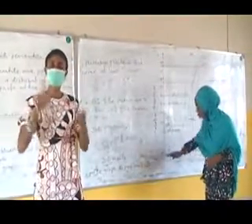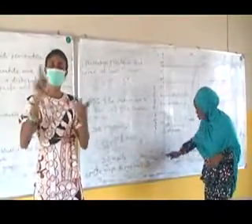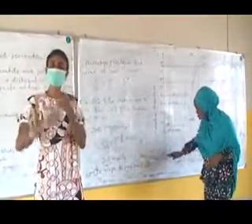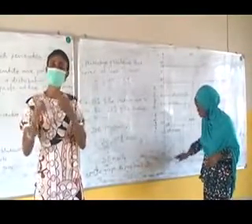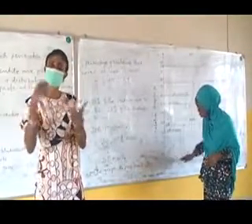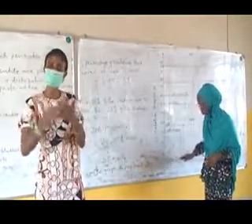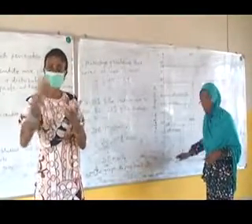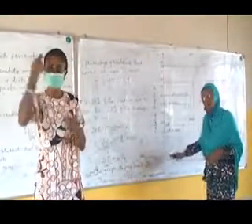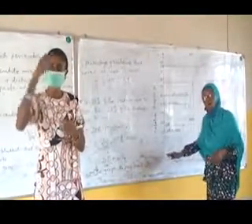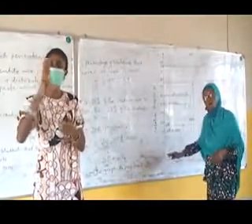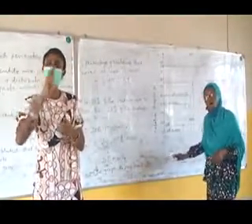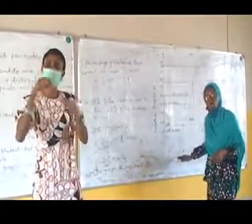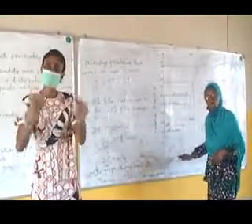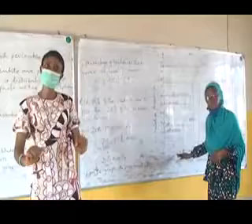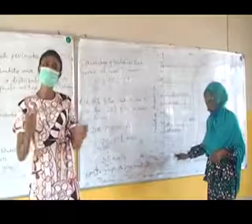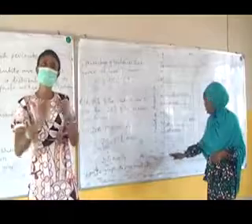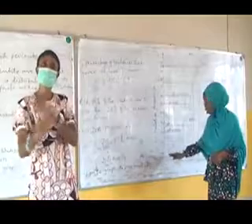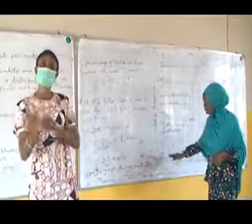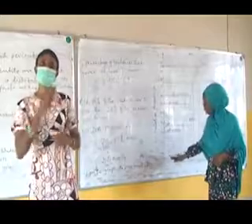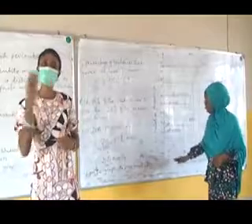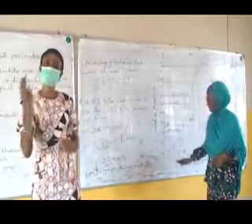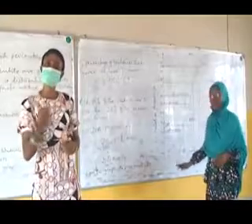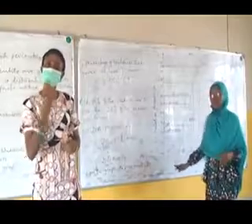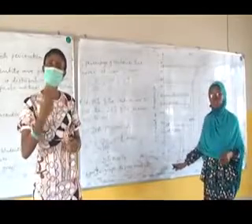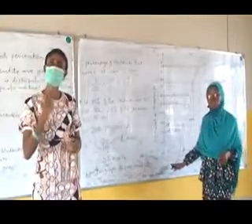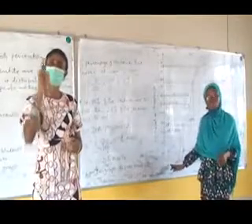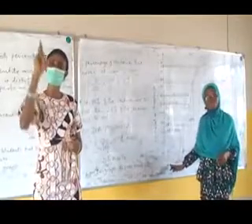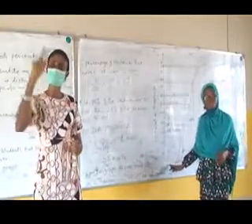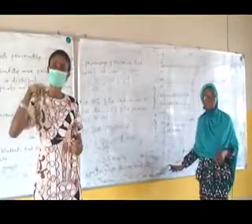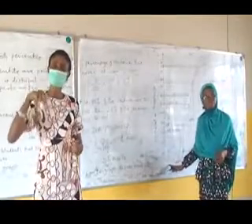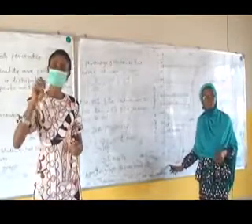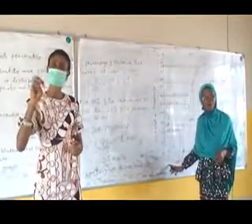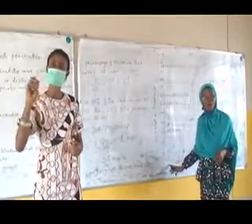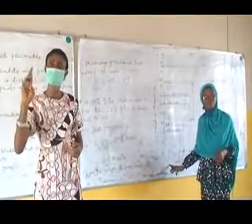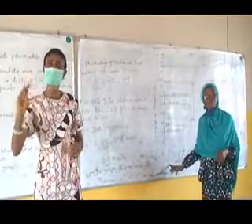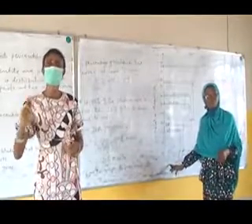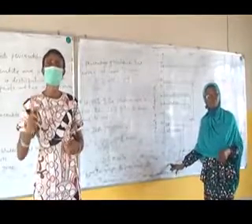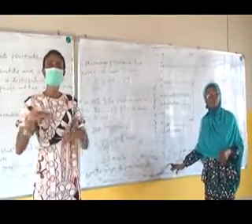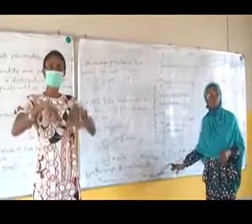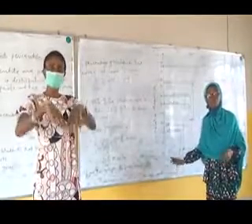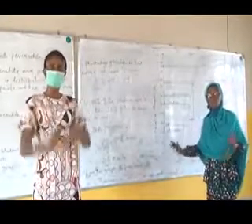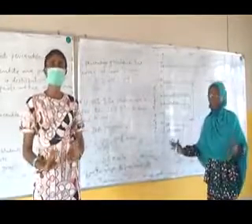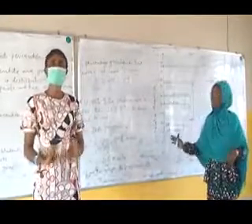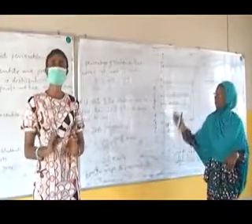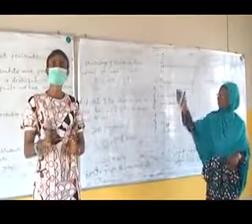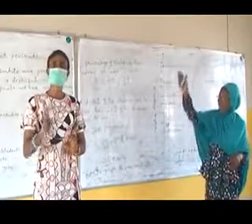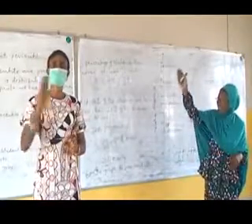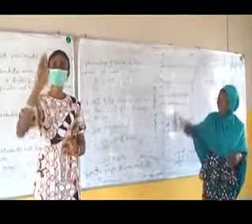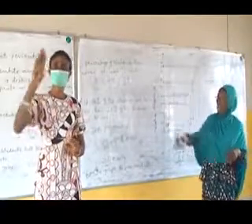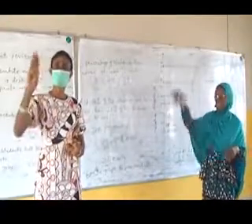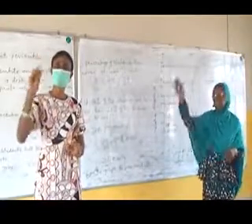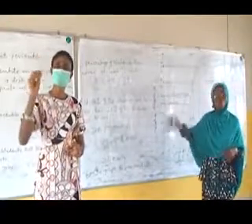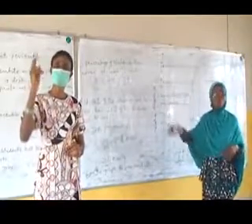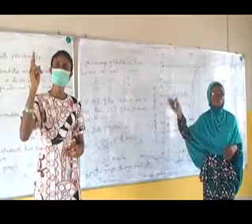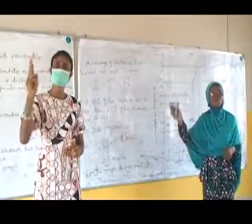able to use your upper class boundary, you have your bonus mark. For